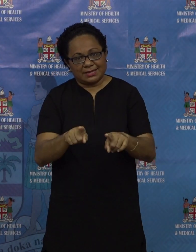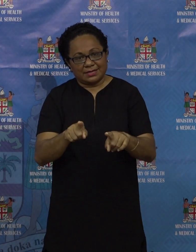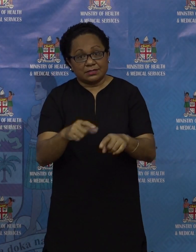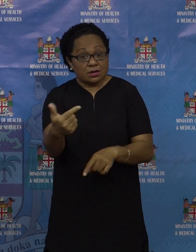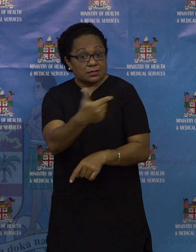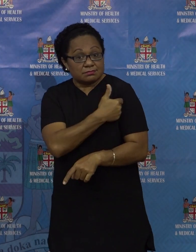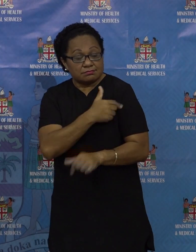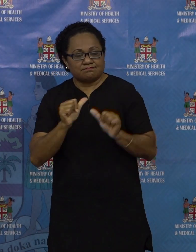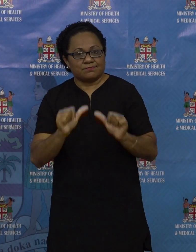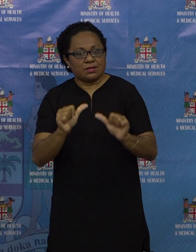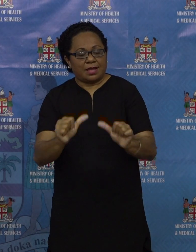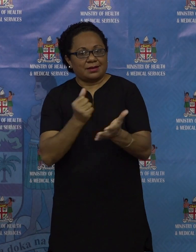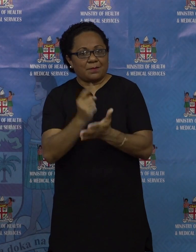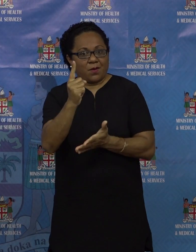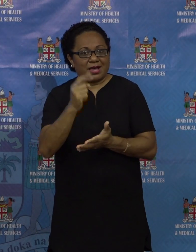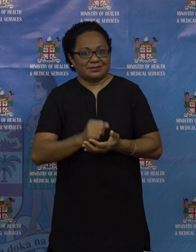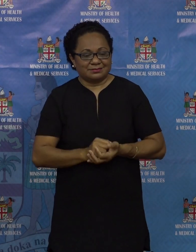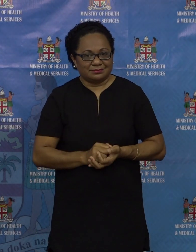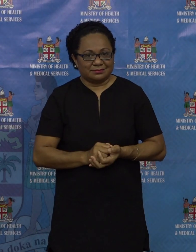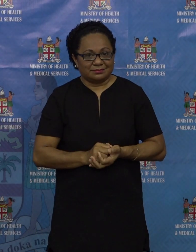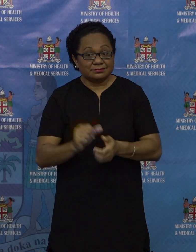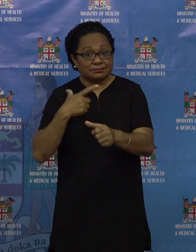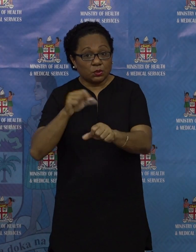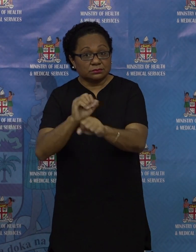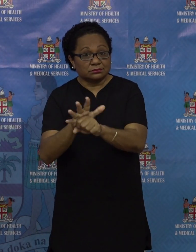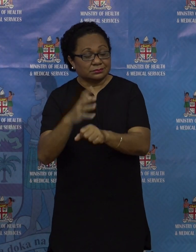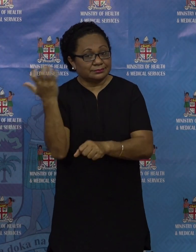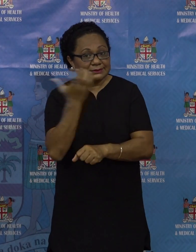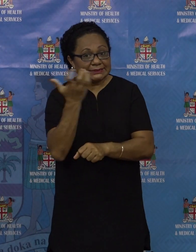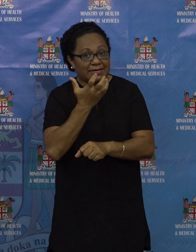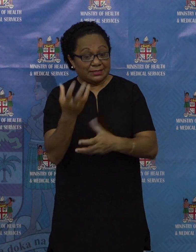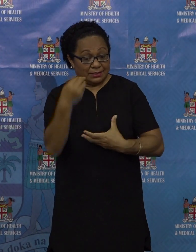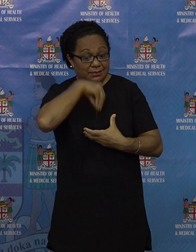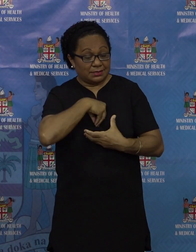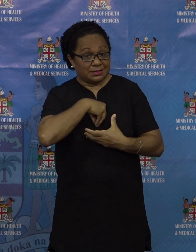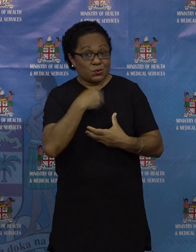and the coronavirus is extremely dangerous for people with chronic illness.